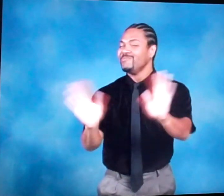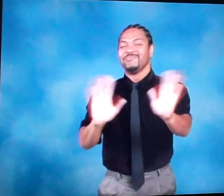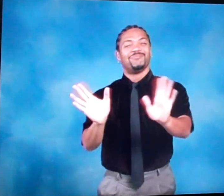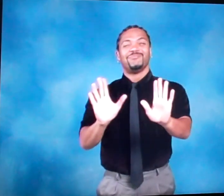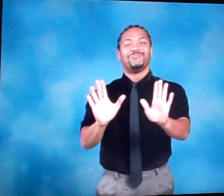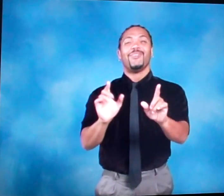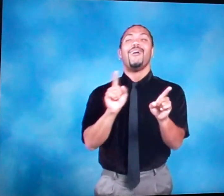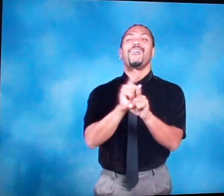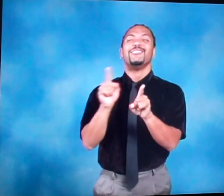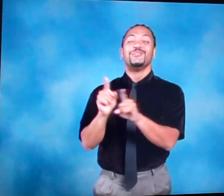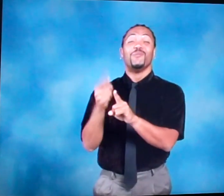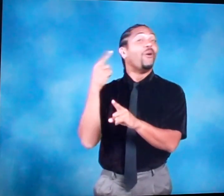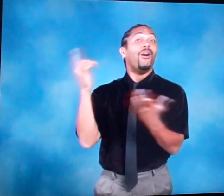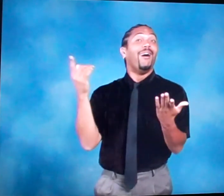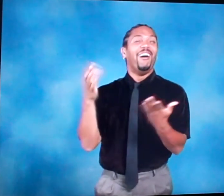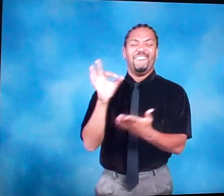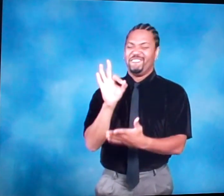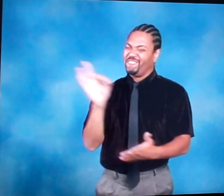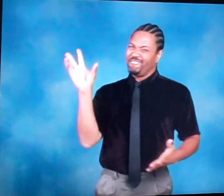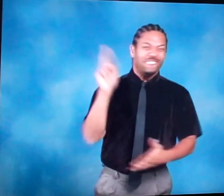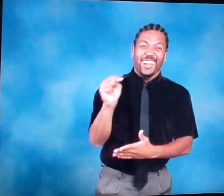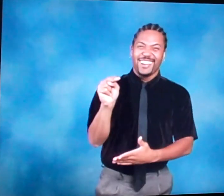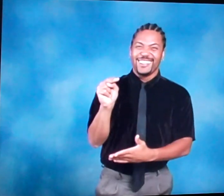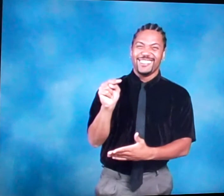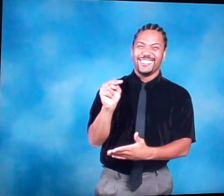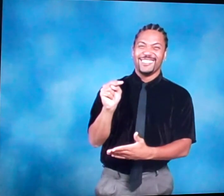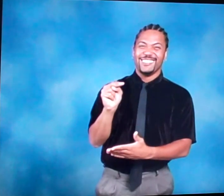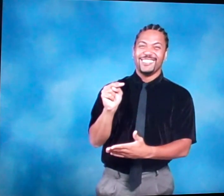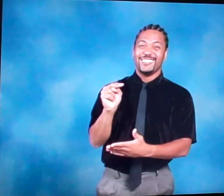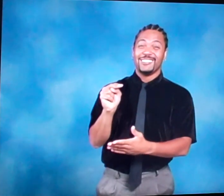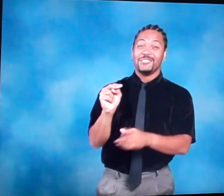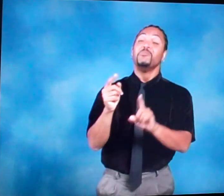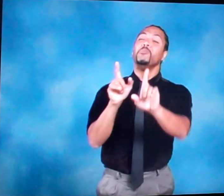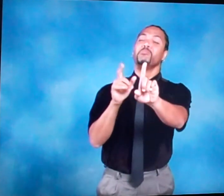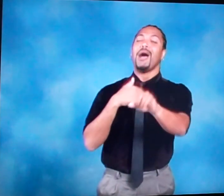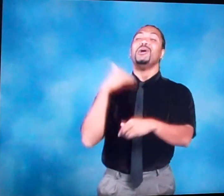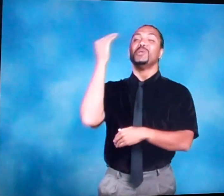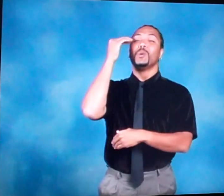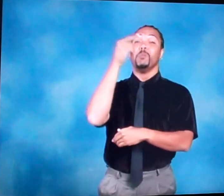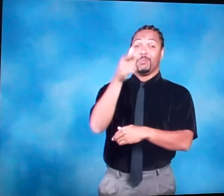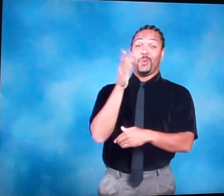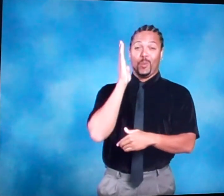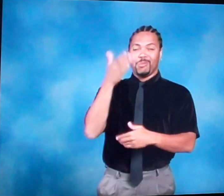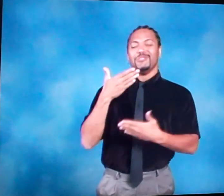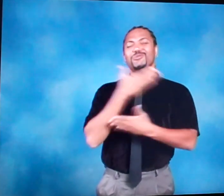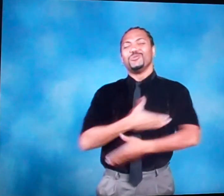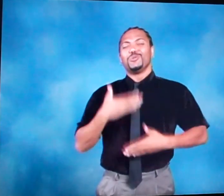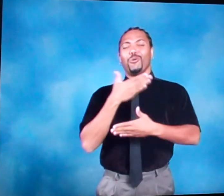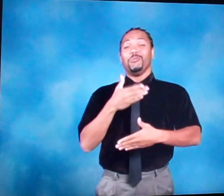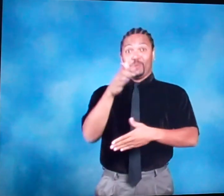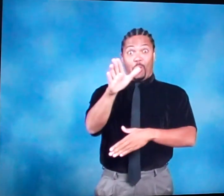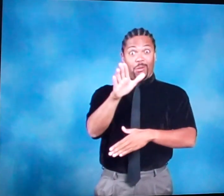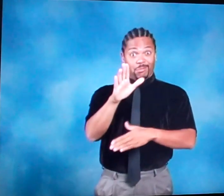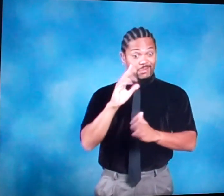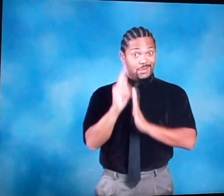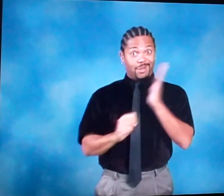Green Hill College doesn't focus just on studying. They focus on fun. They want to make sure everyone is